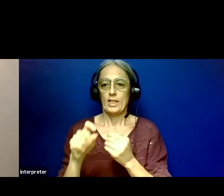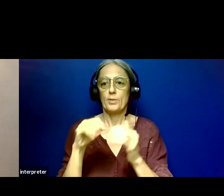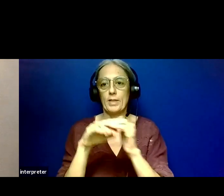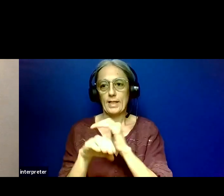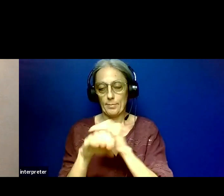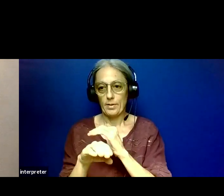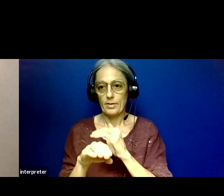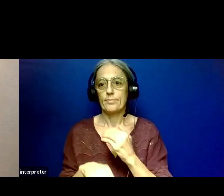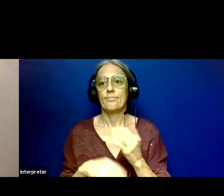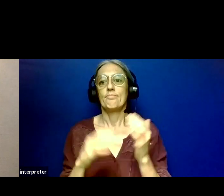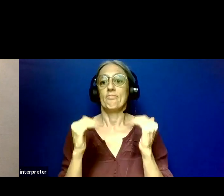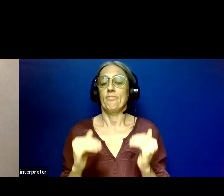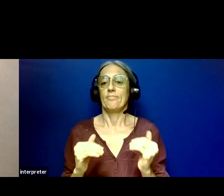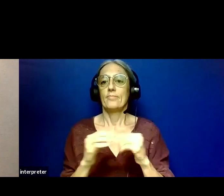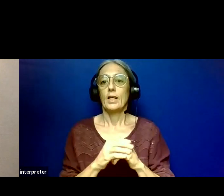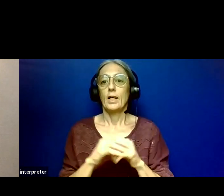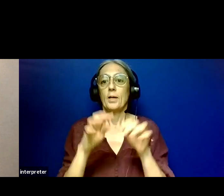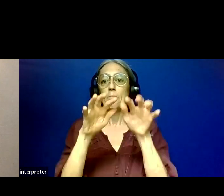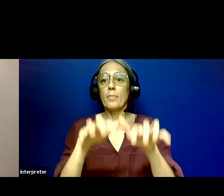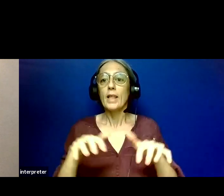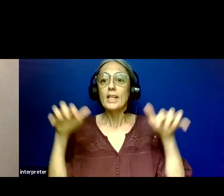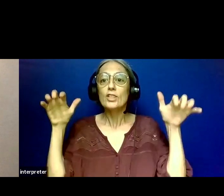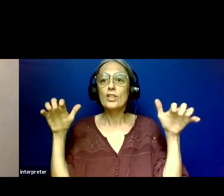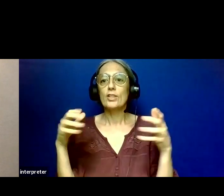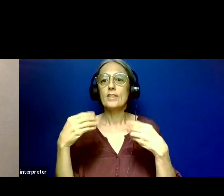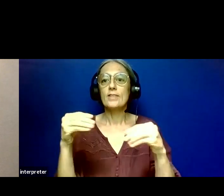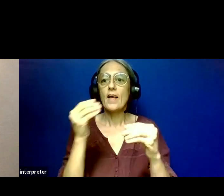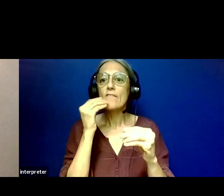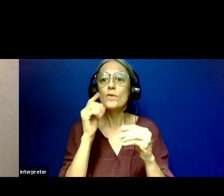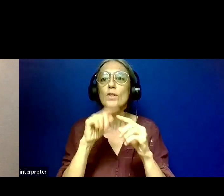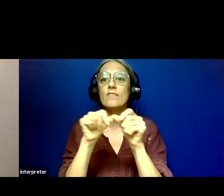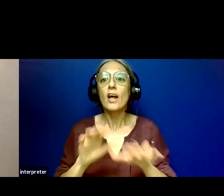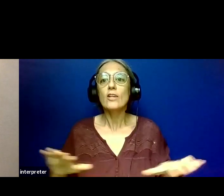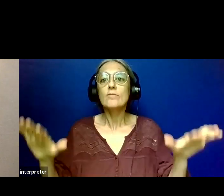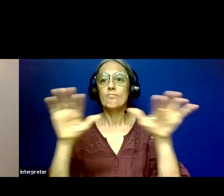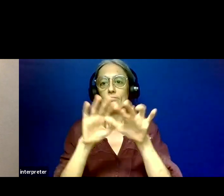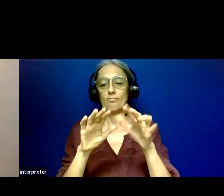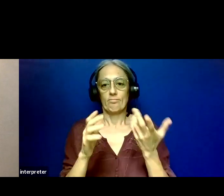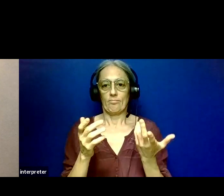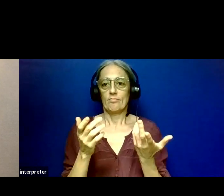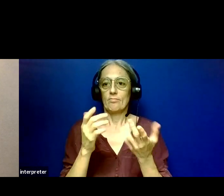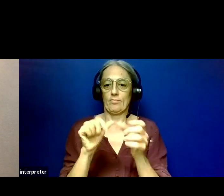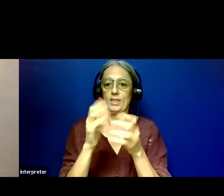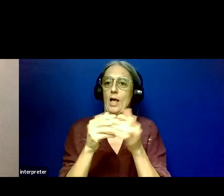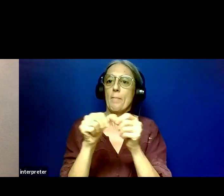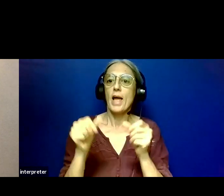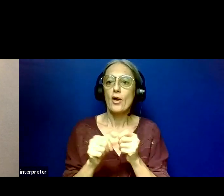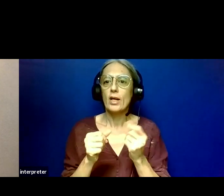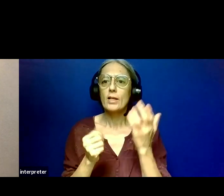accessible. Bleachers and concessions at areas that are areas that are often